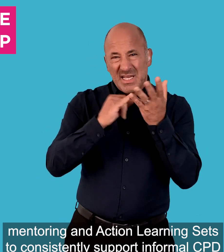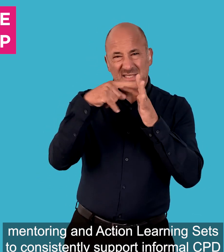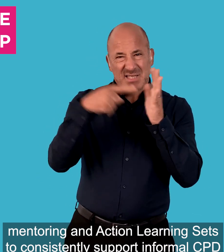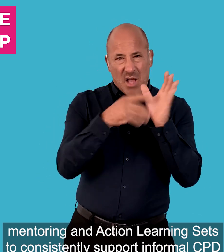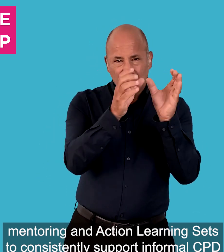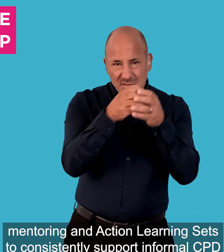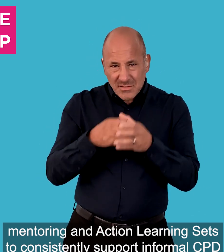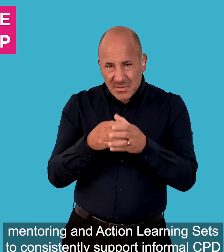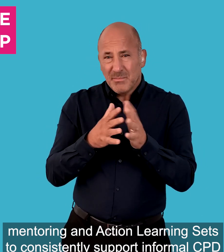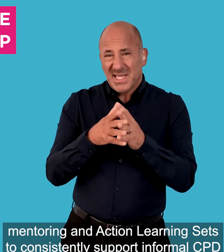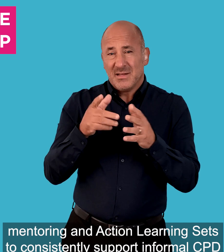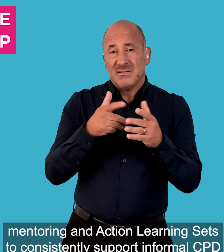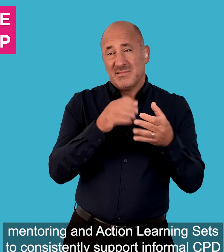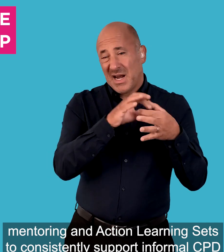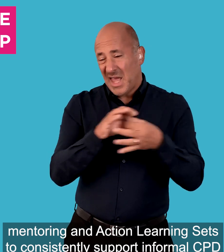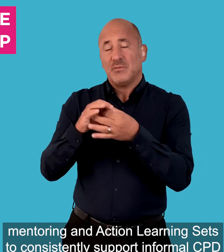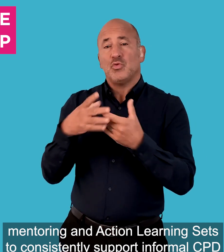support informal CPD.